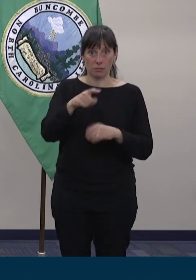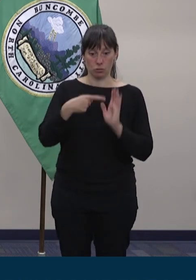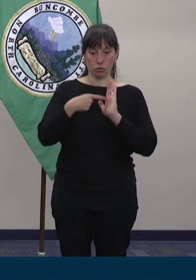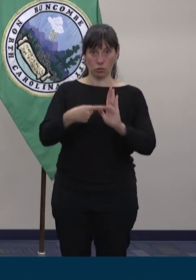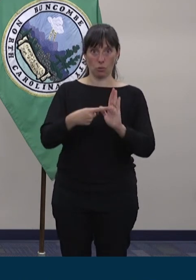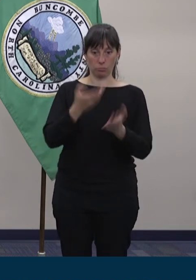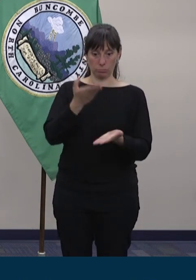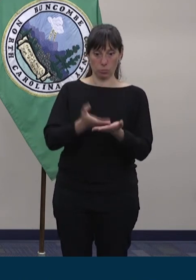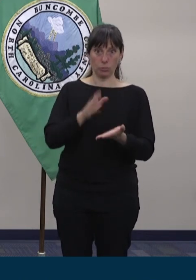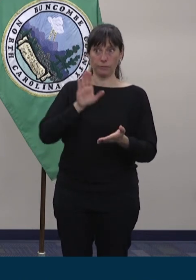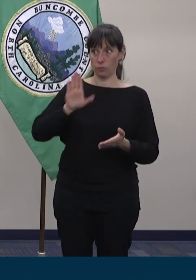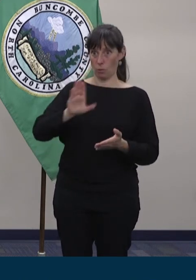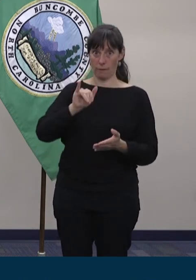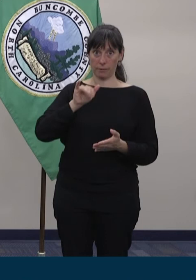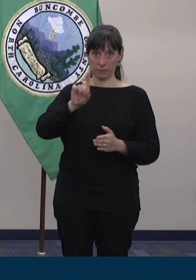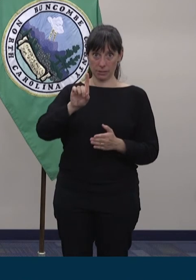purposes.